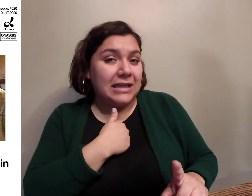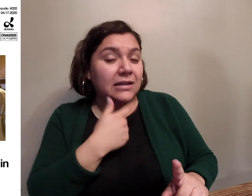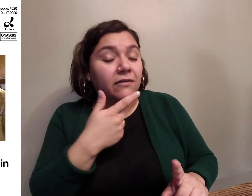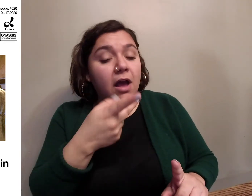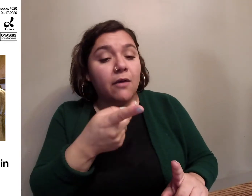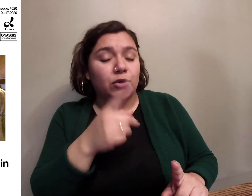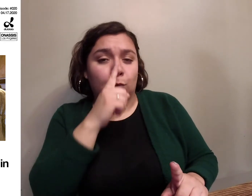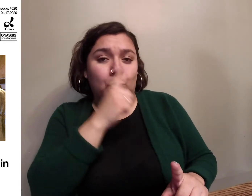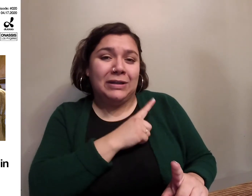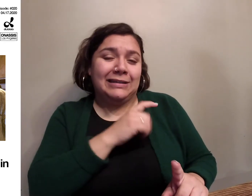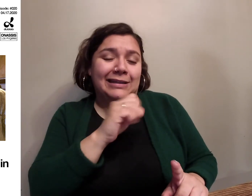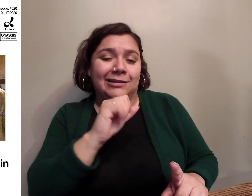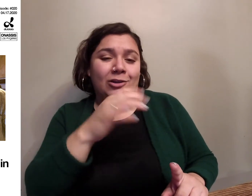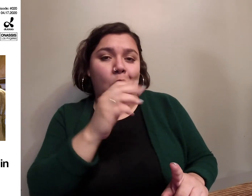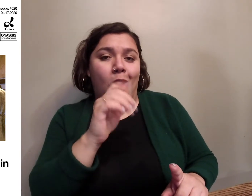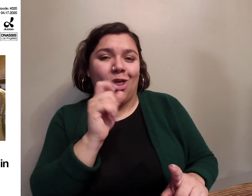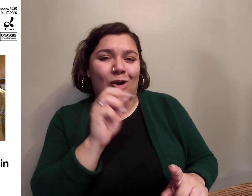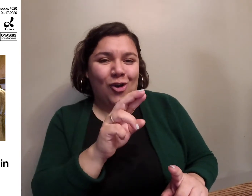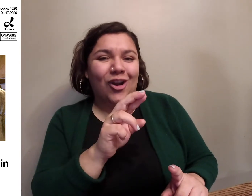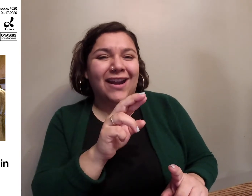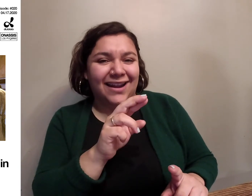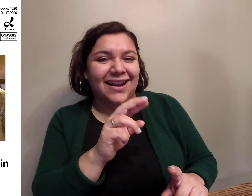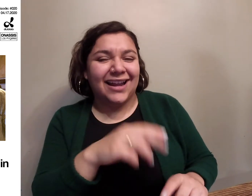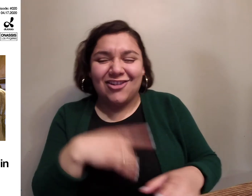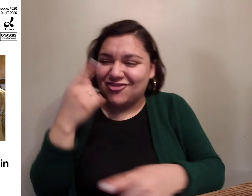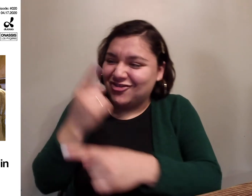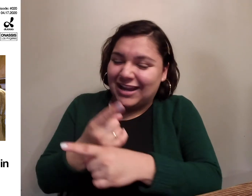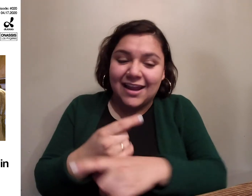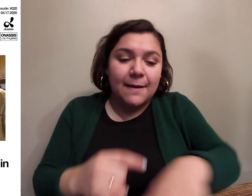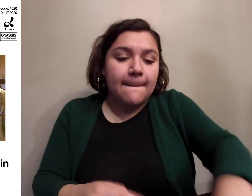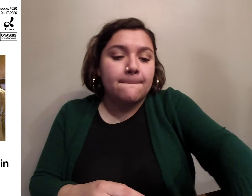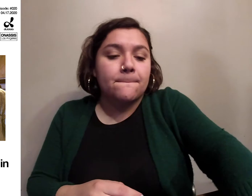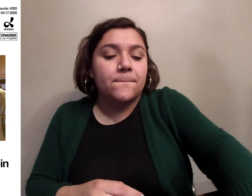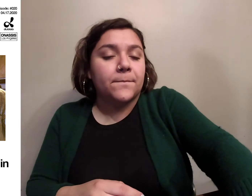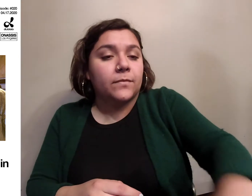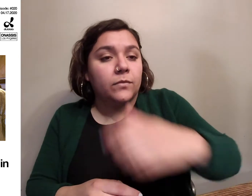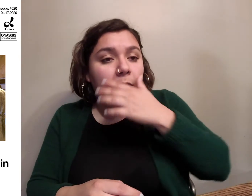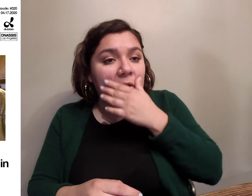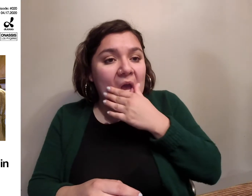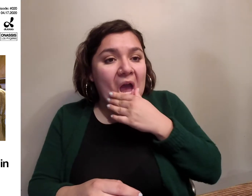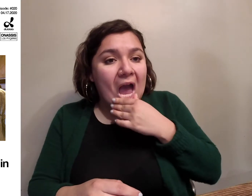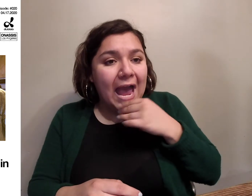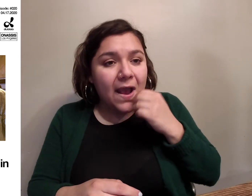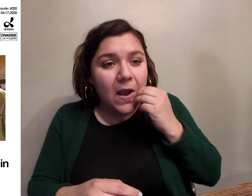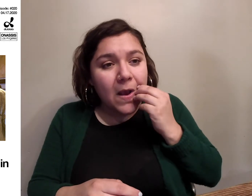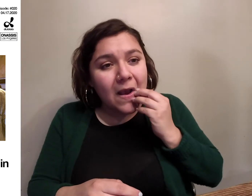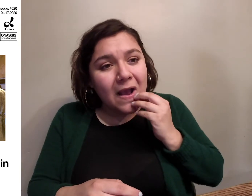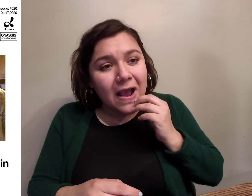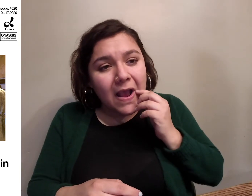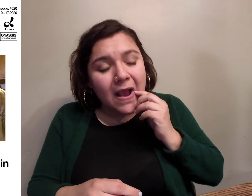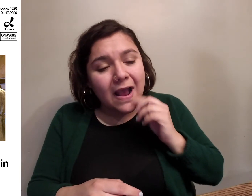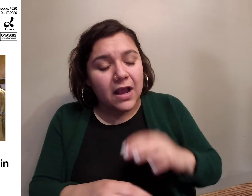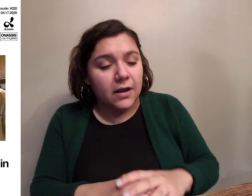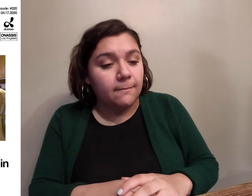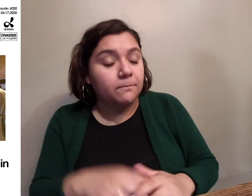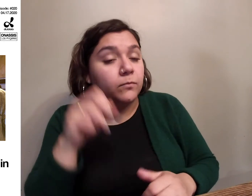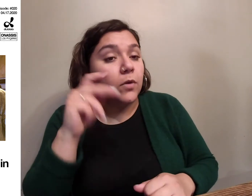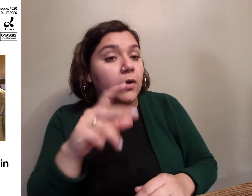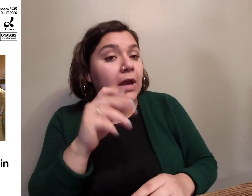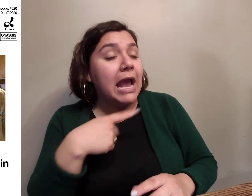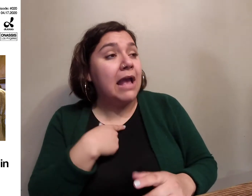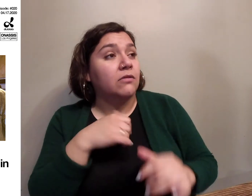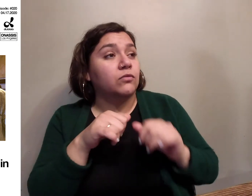It went with the turf. You always felt fake. You always felt like you were, I kept wondering, but